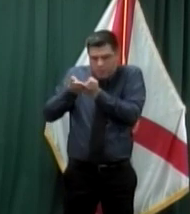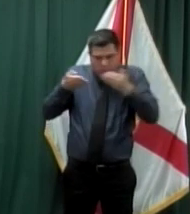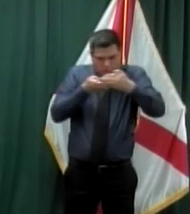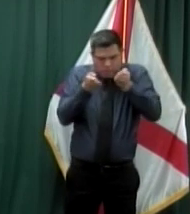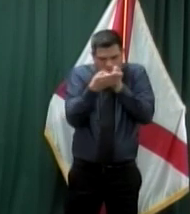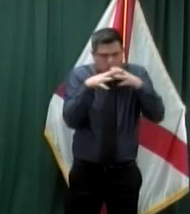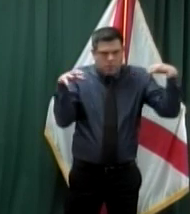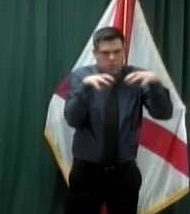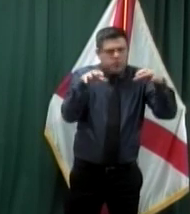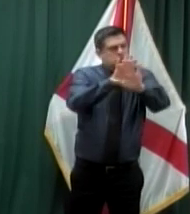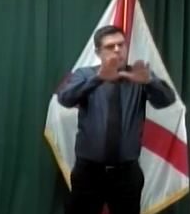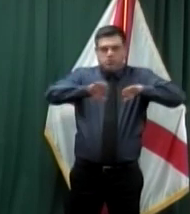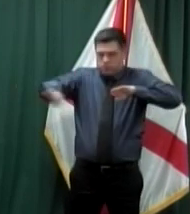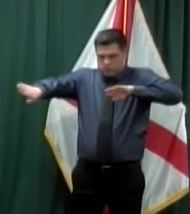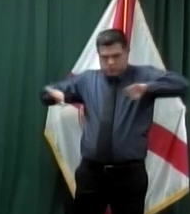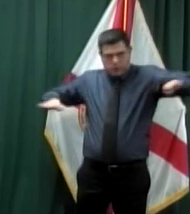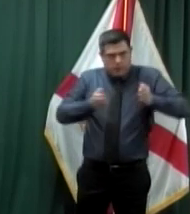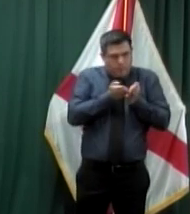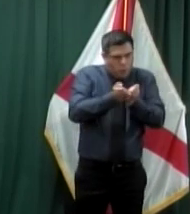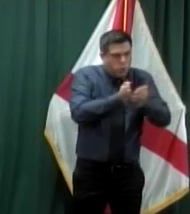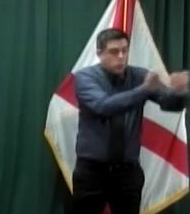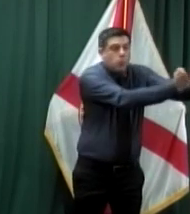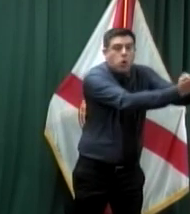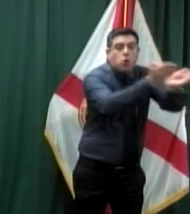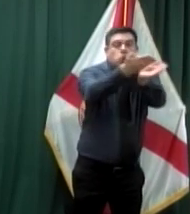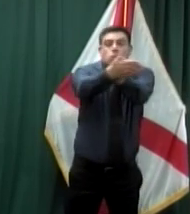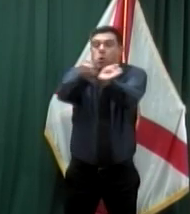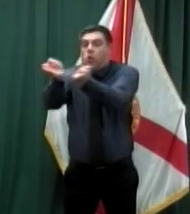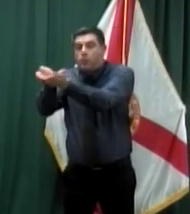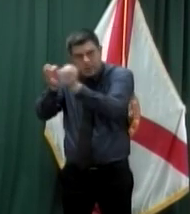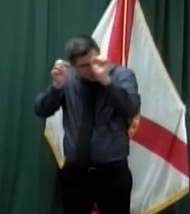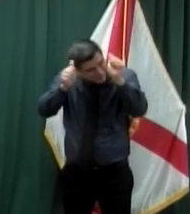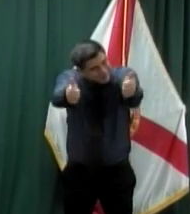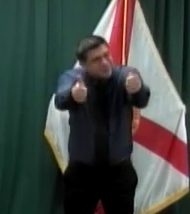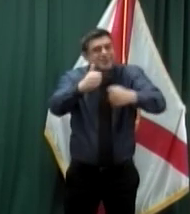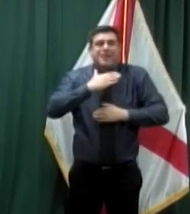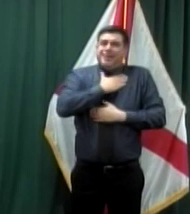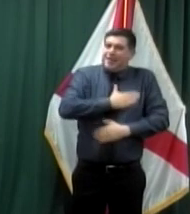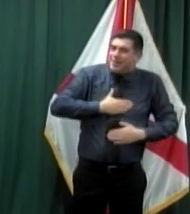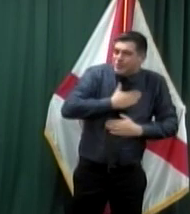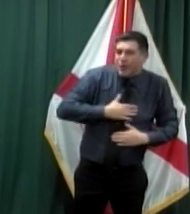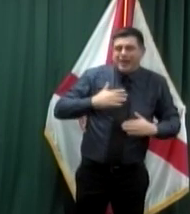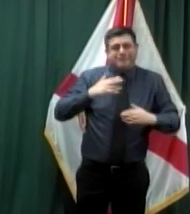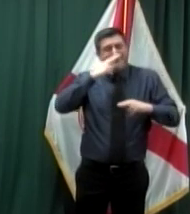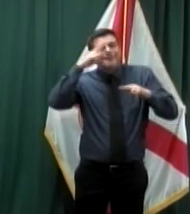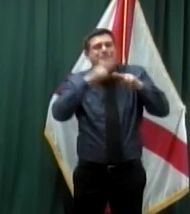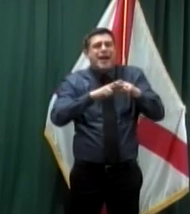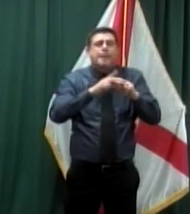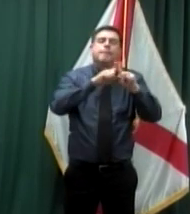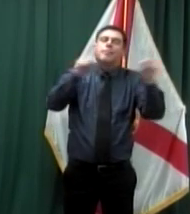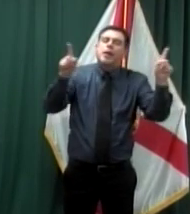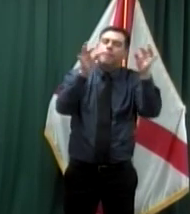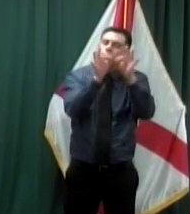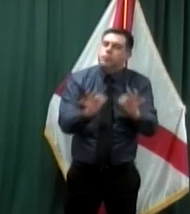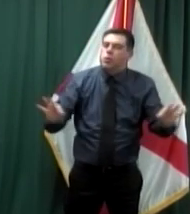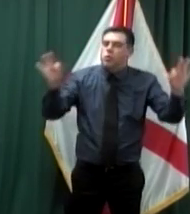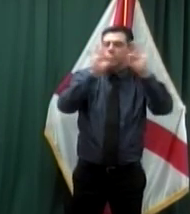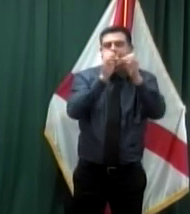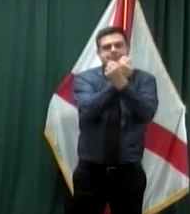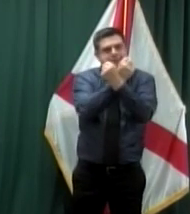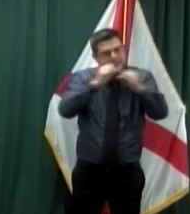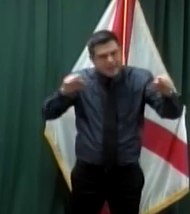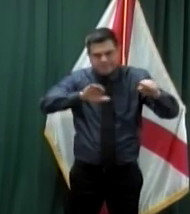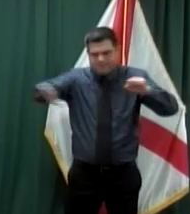out and enjoy the resources in the state of Florida, but have a safe weekend and get home safe and enjoy the rest of Memorial Day weekend.